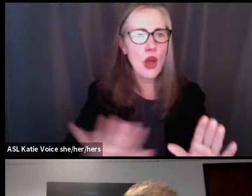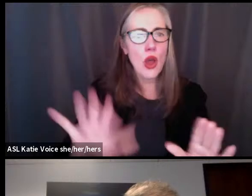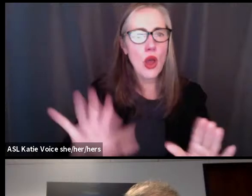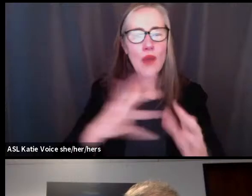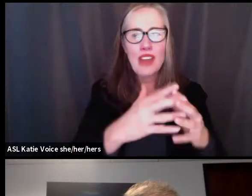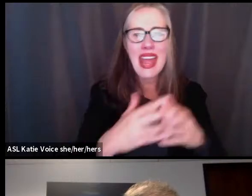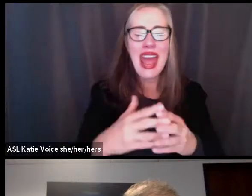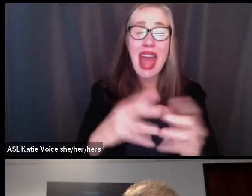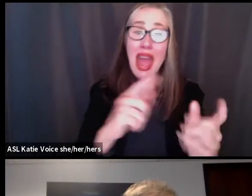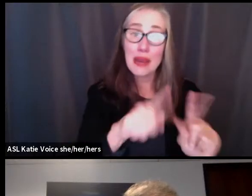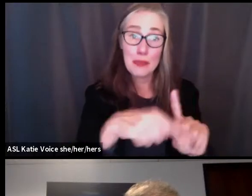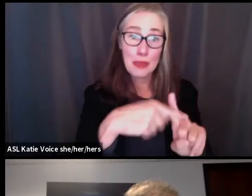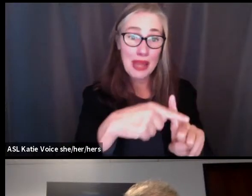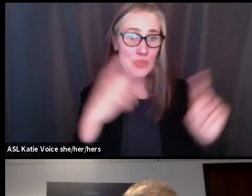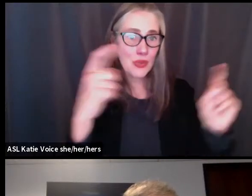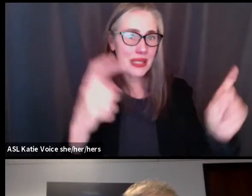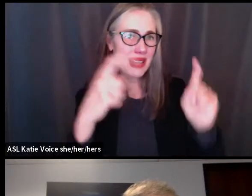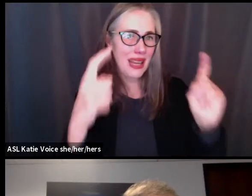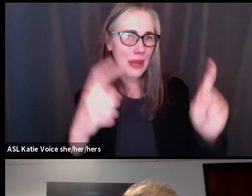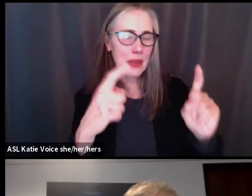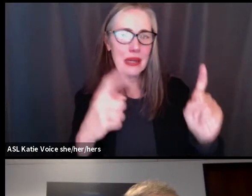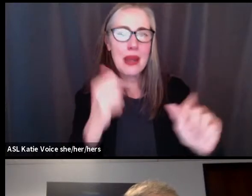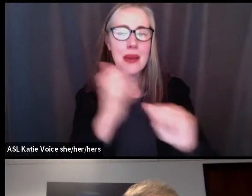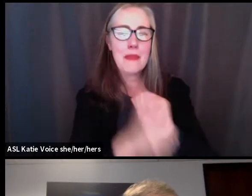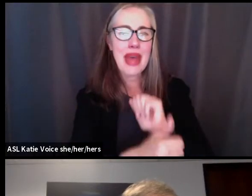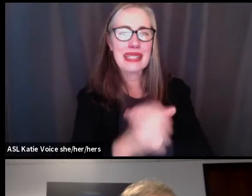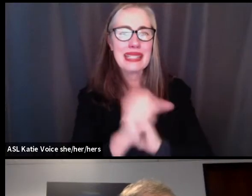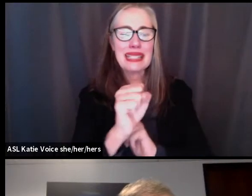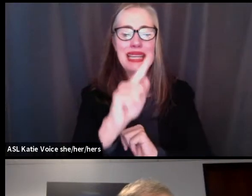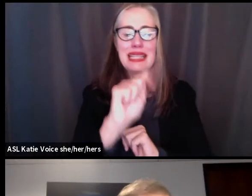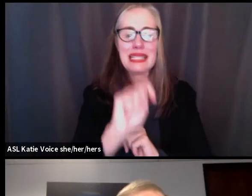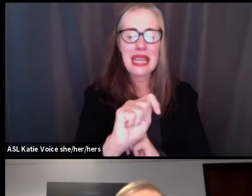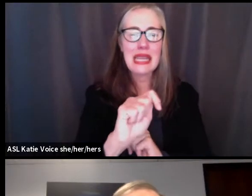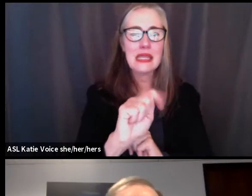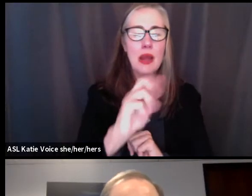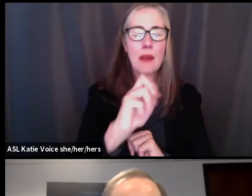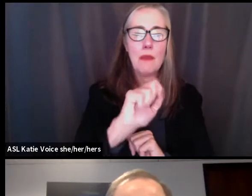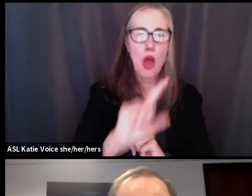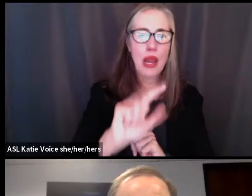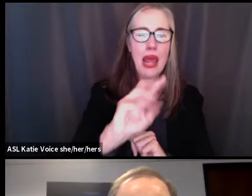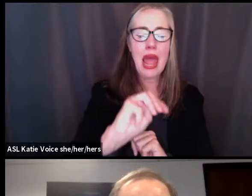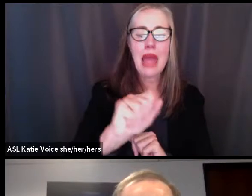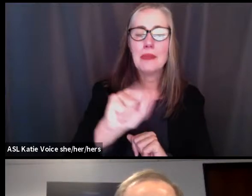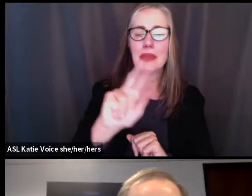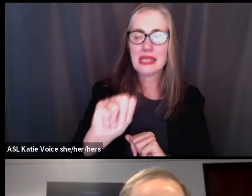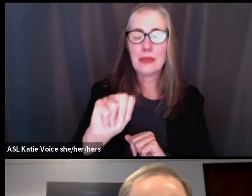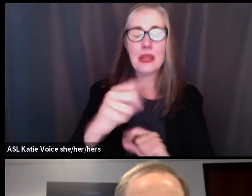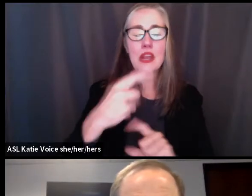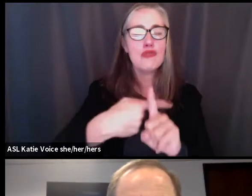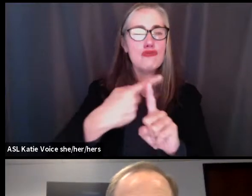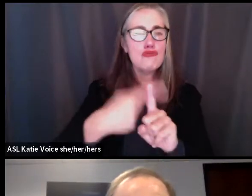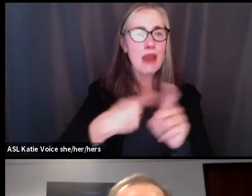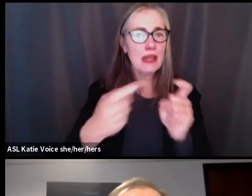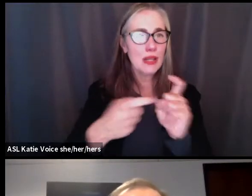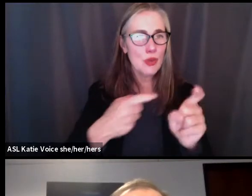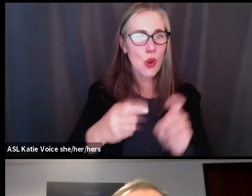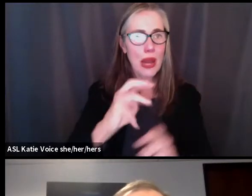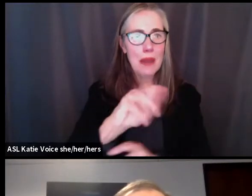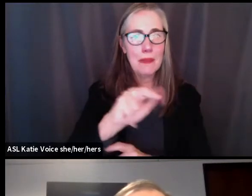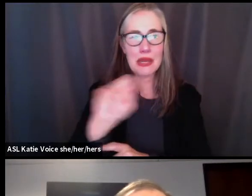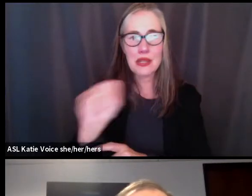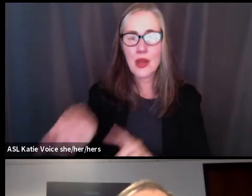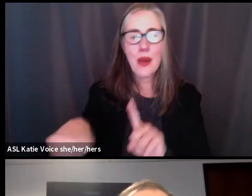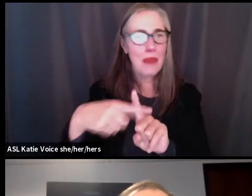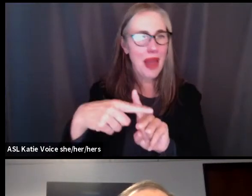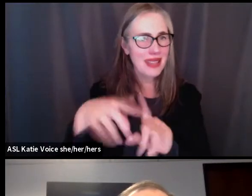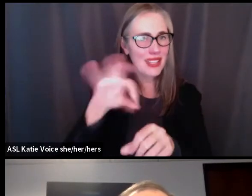passage of the St. Paul and Minneapolis rent control measures in Minnesota, as well as the election